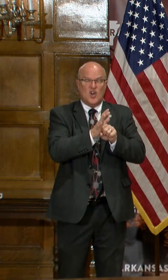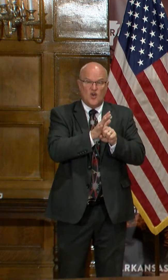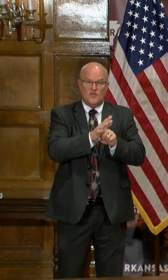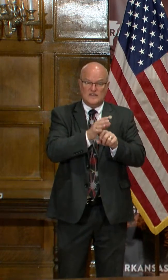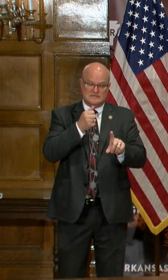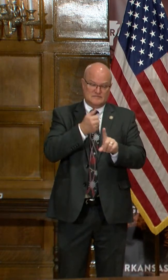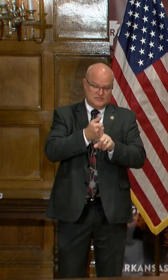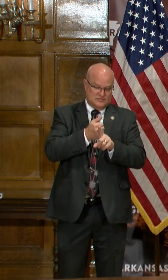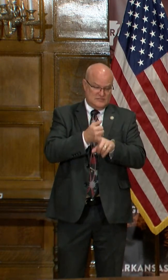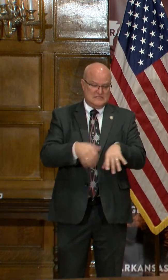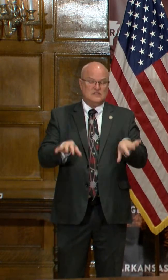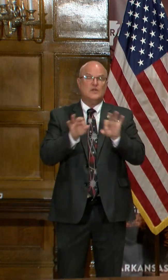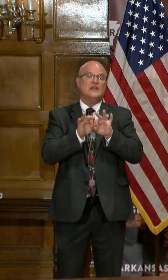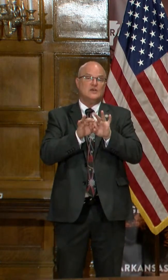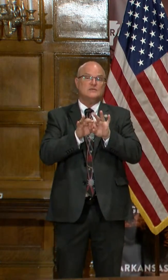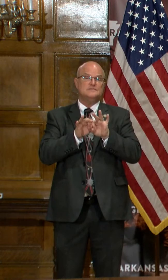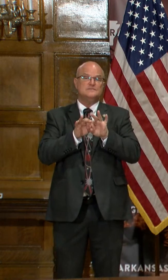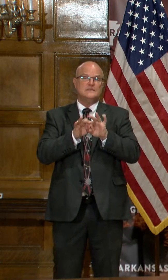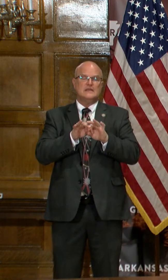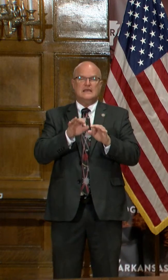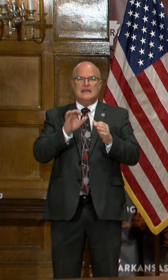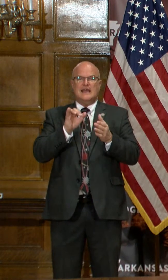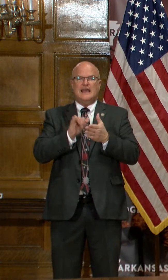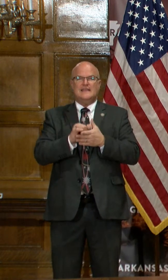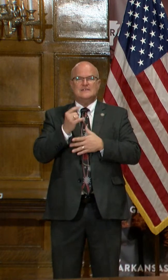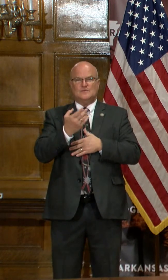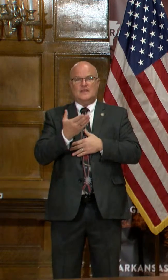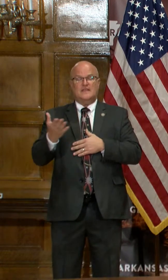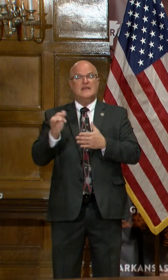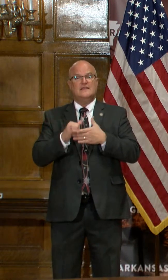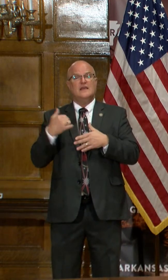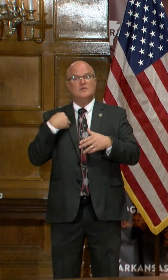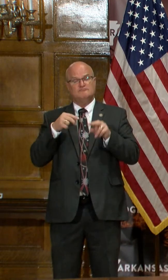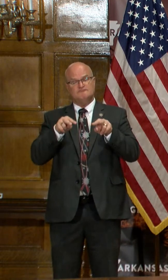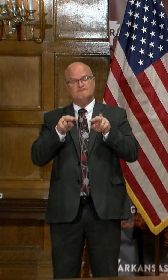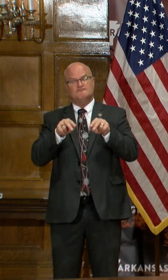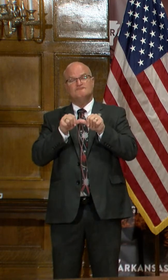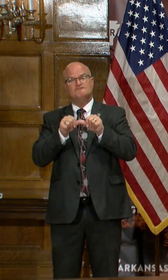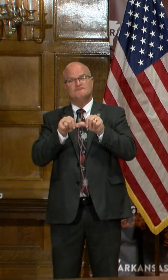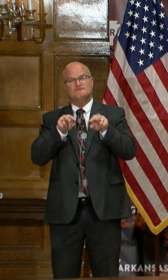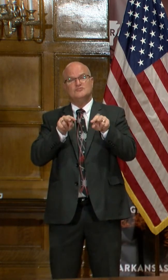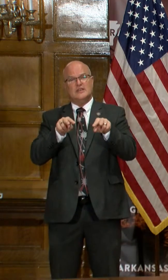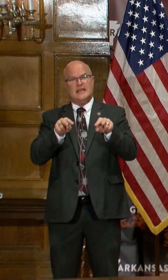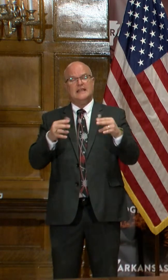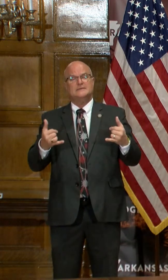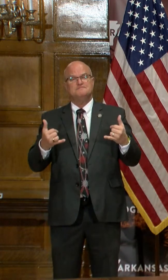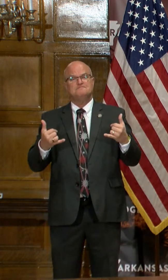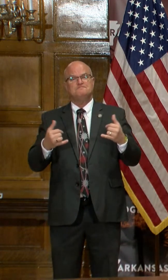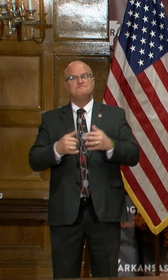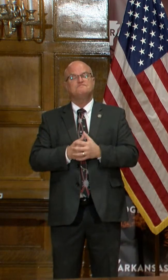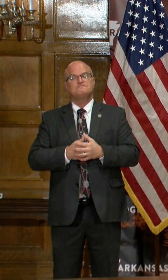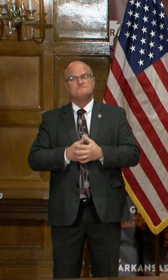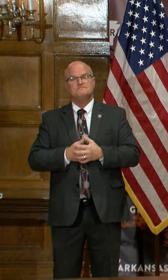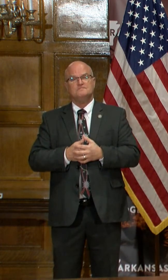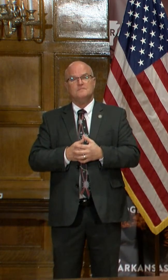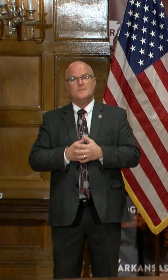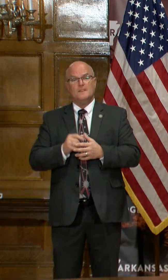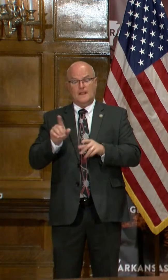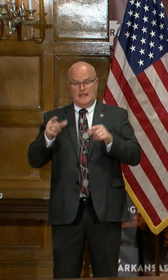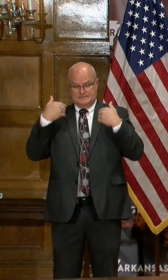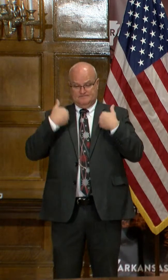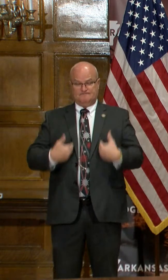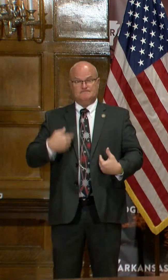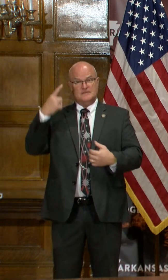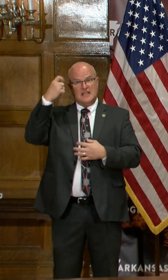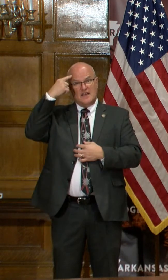a critical factor. And that's one of the things that we'll continue to look at. As governor, I